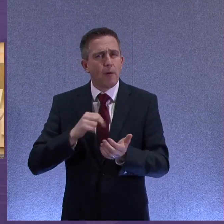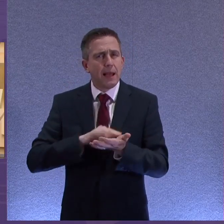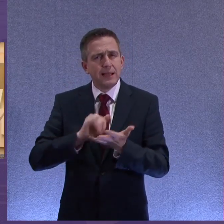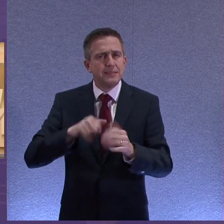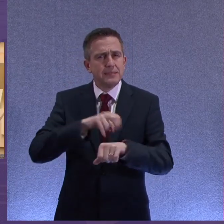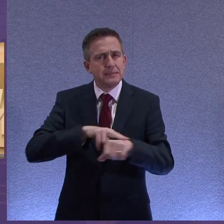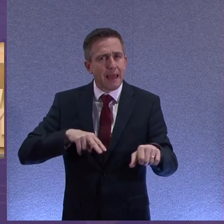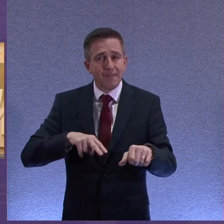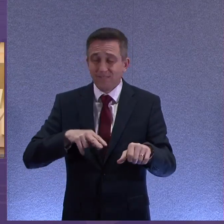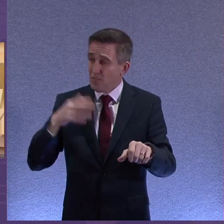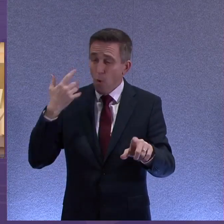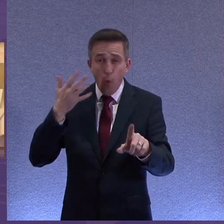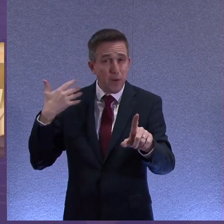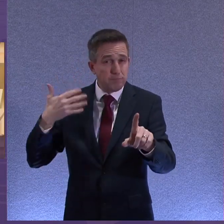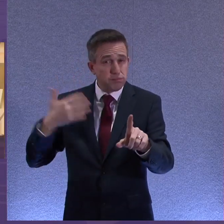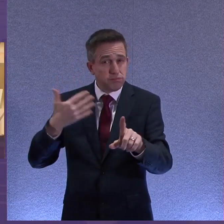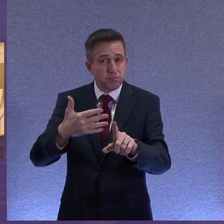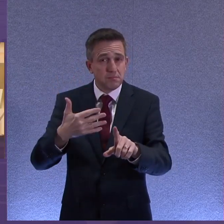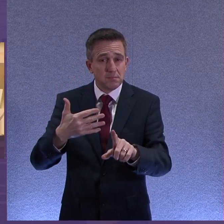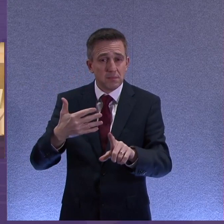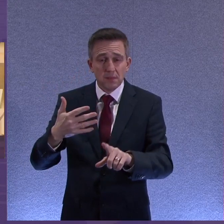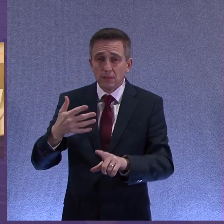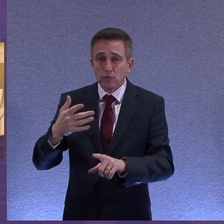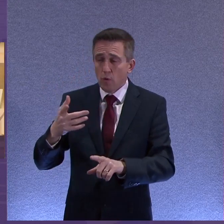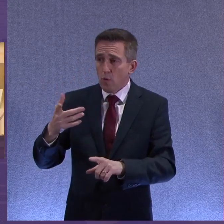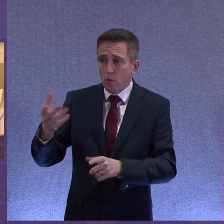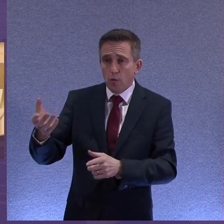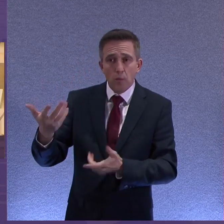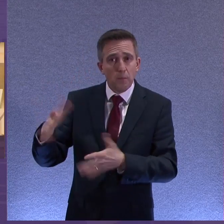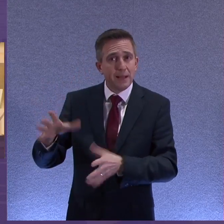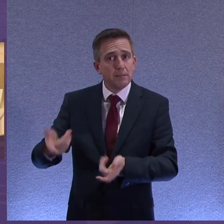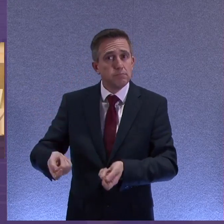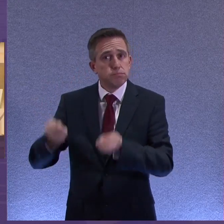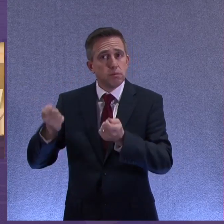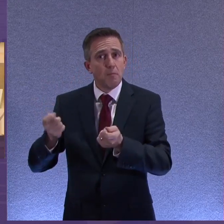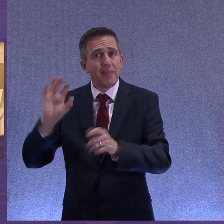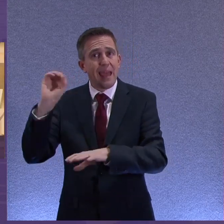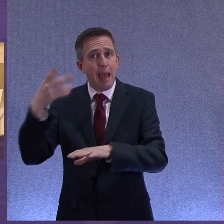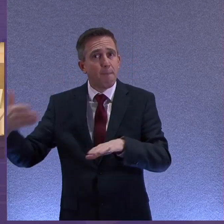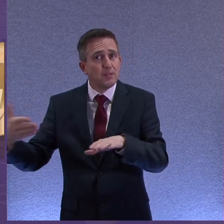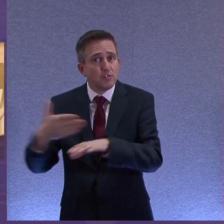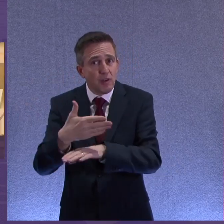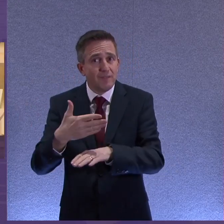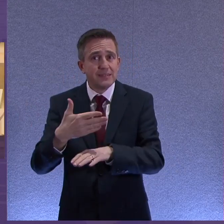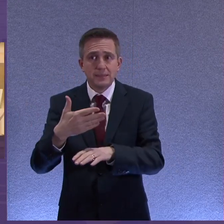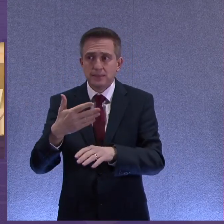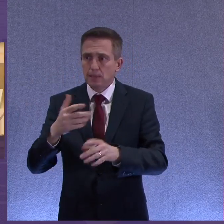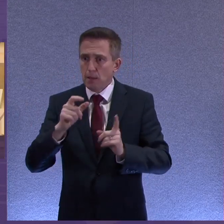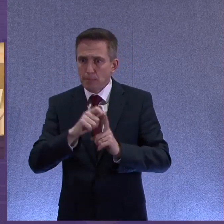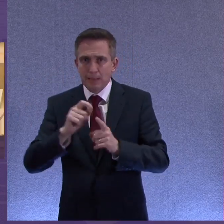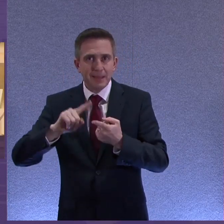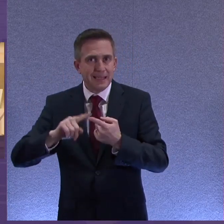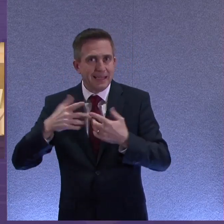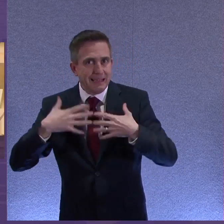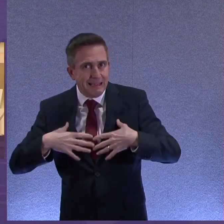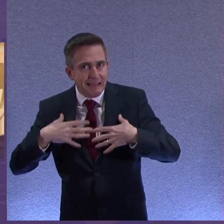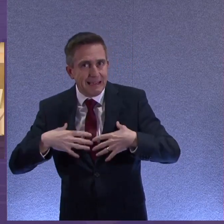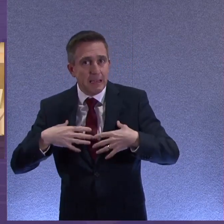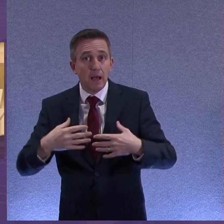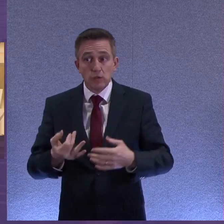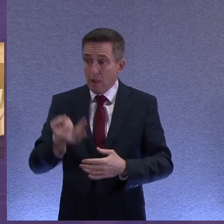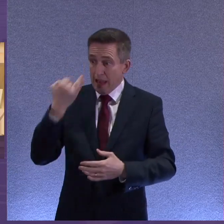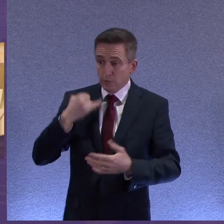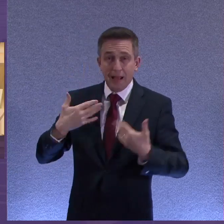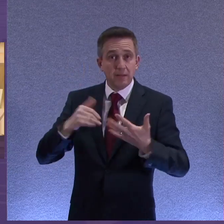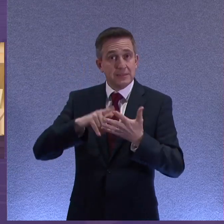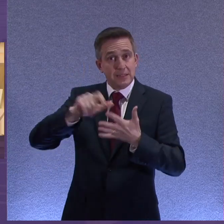period. We are listening, so there were concerns raised about the ambulance service and PPE. The Health Secretary met with the ambulance service last week